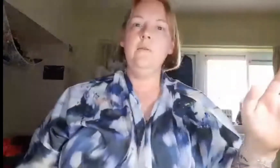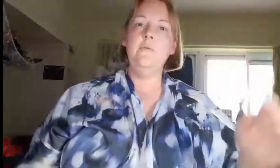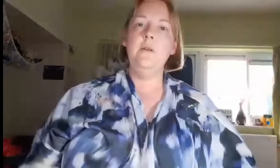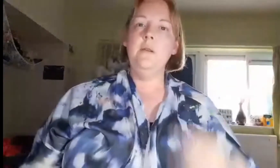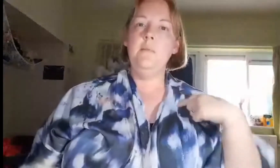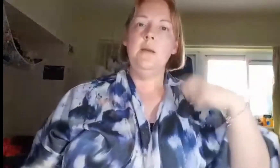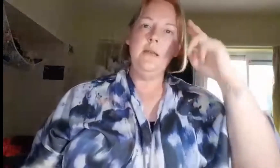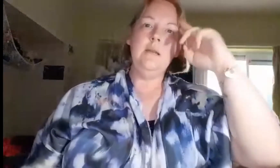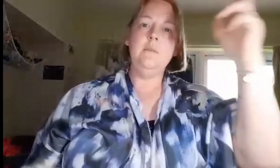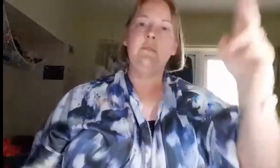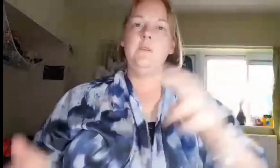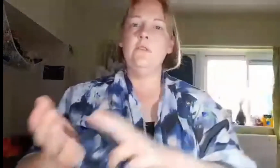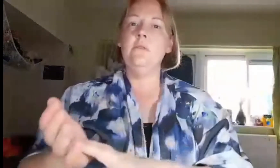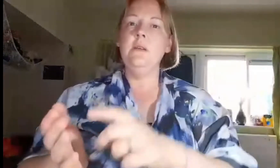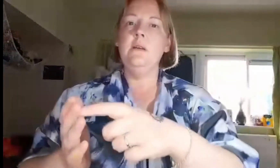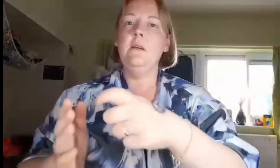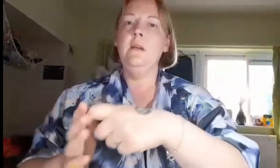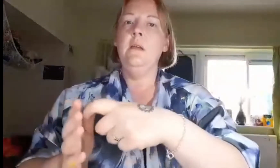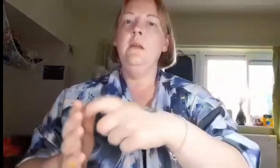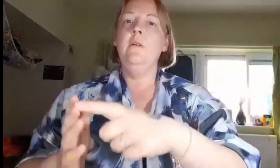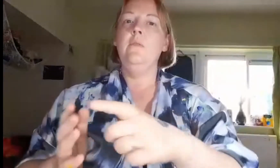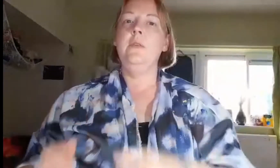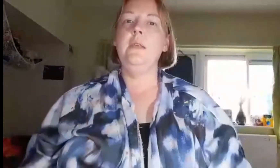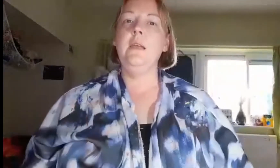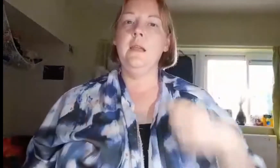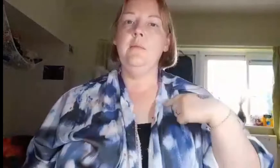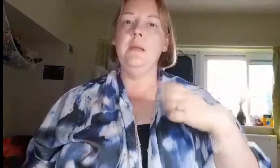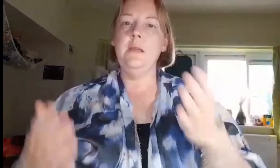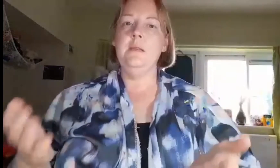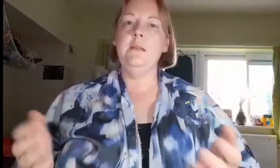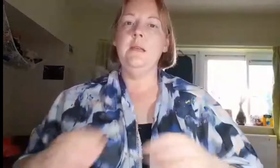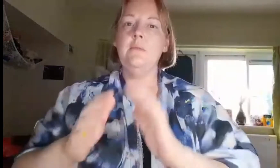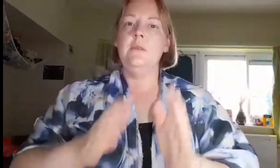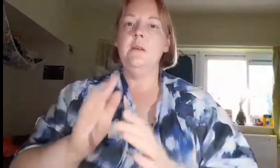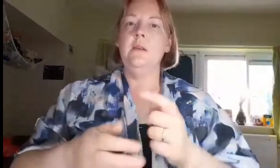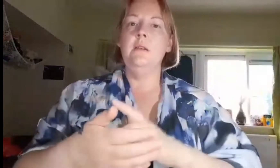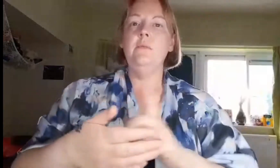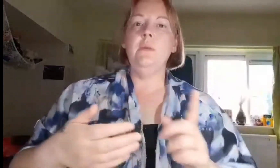Hello everyone, my name is Victoria, or Vicky, and I'm here today with the sign of the week.